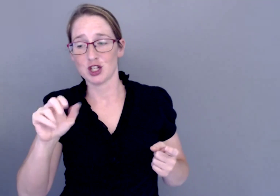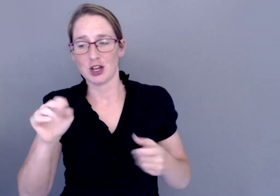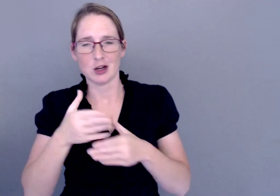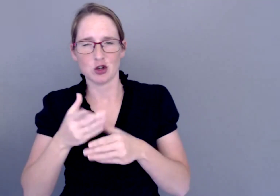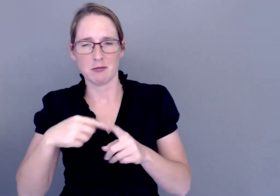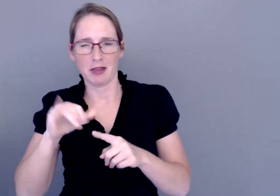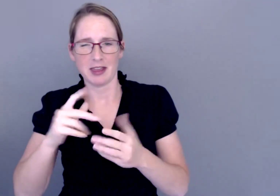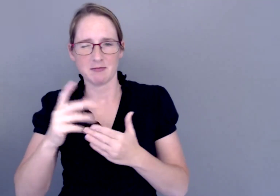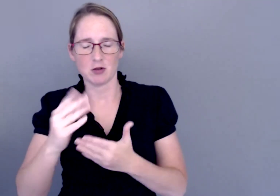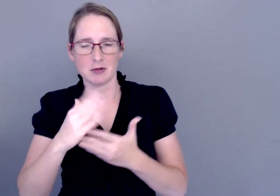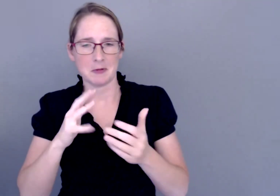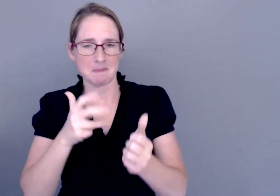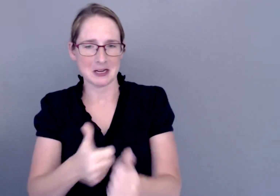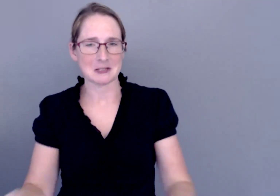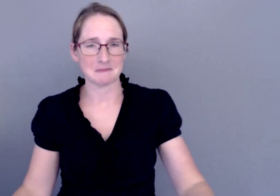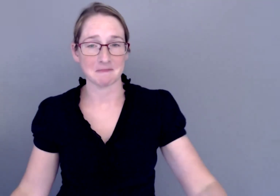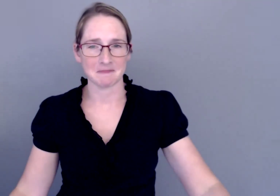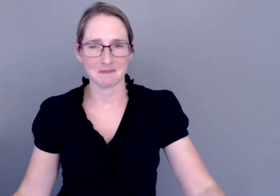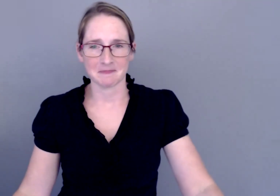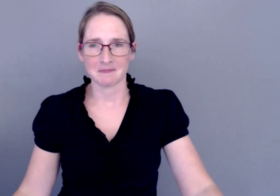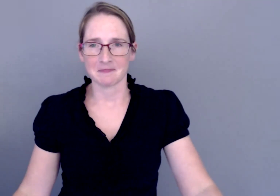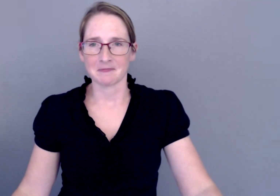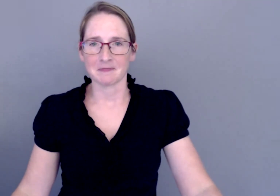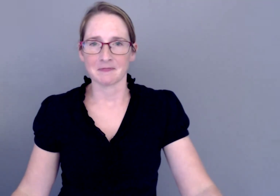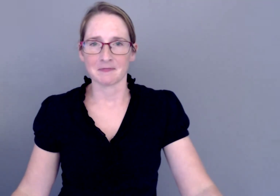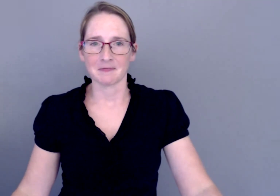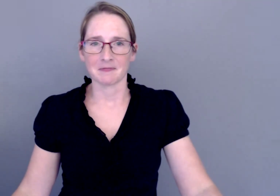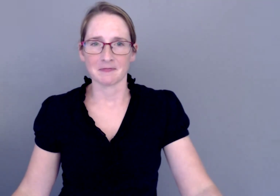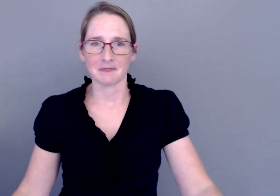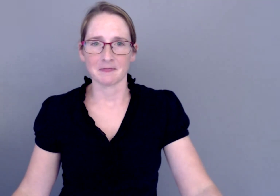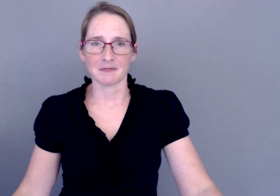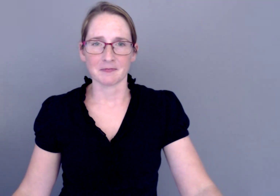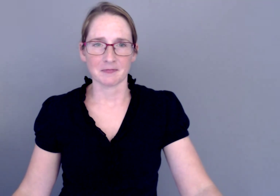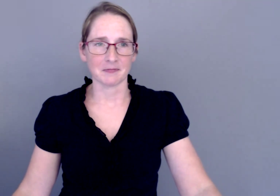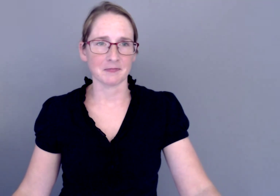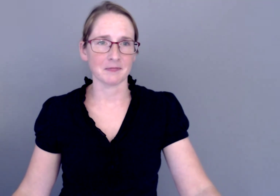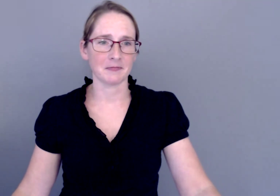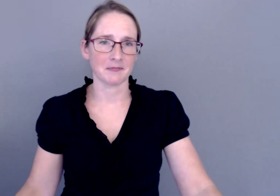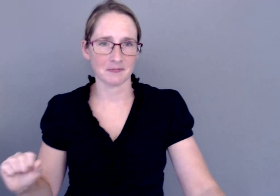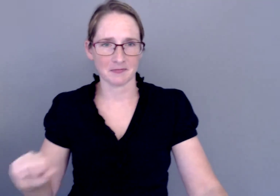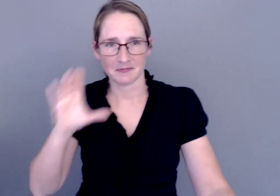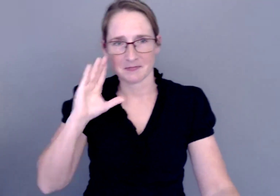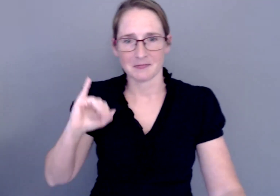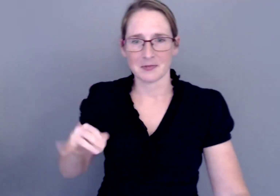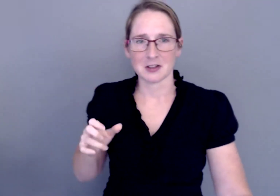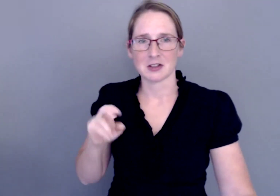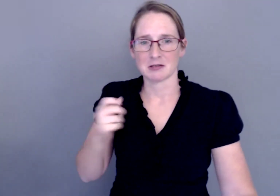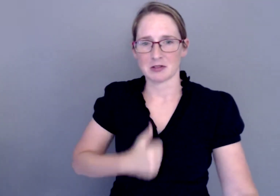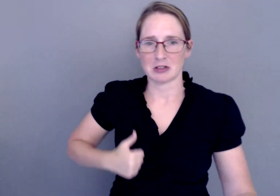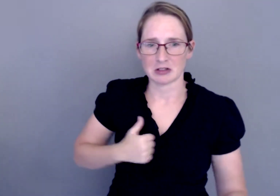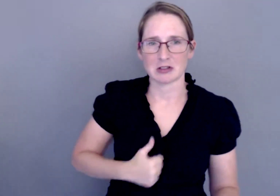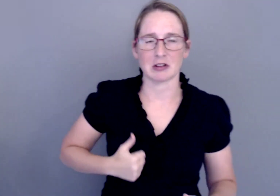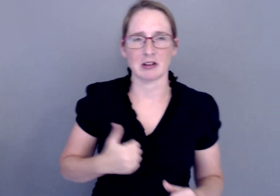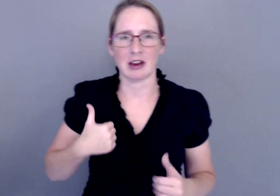program and some updates. Hi, good afternoon. Thank you. Yes, my name is Jen Kellum, and I apologize. I'm having just